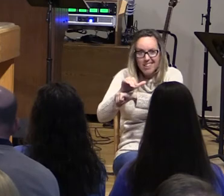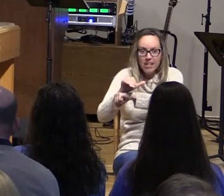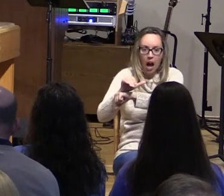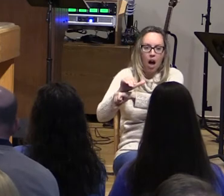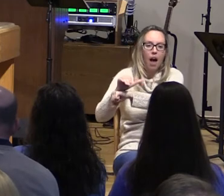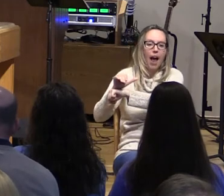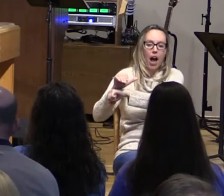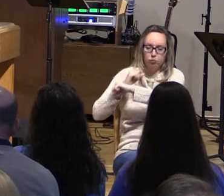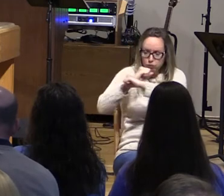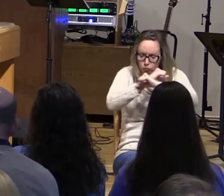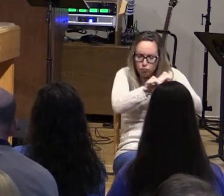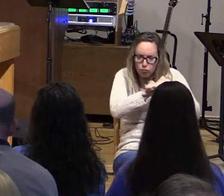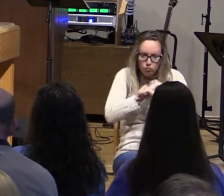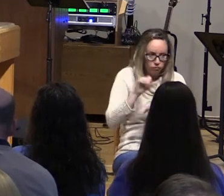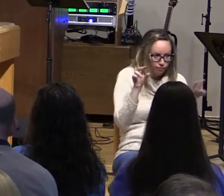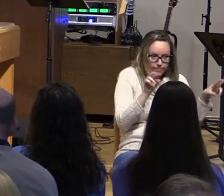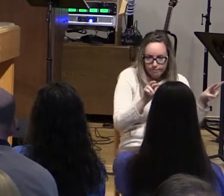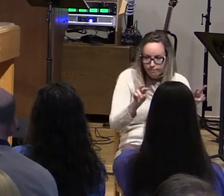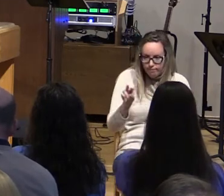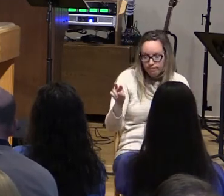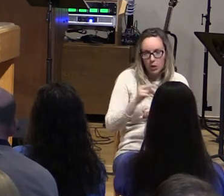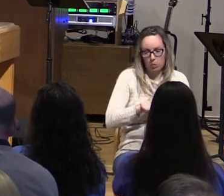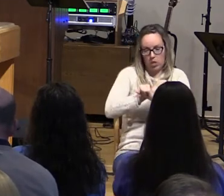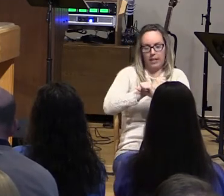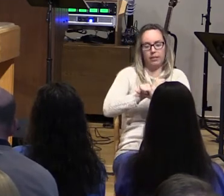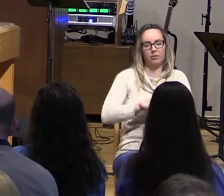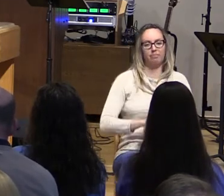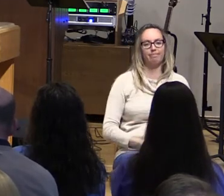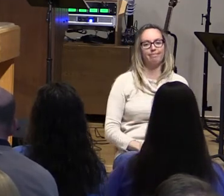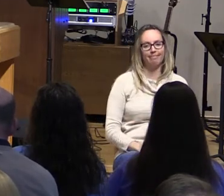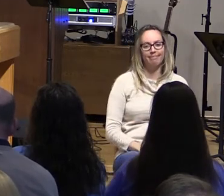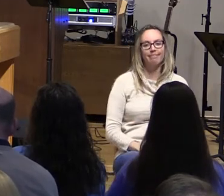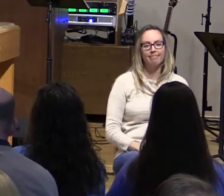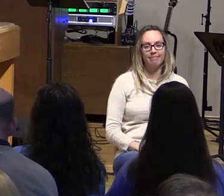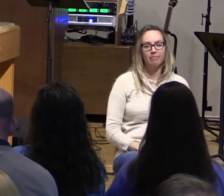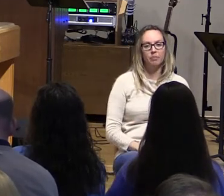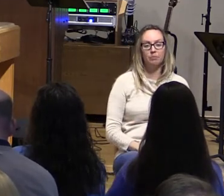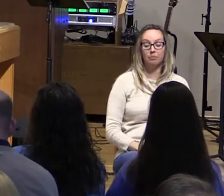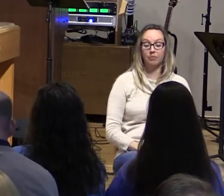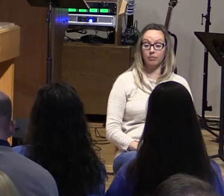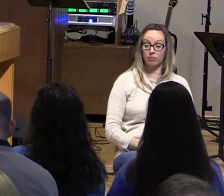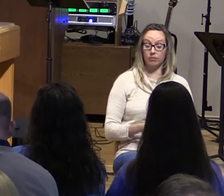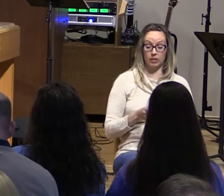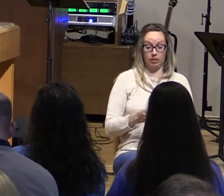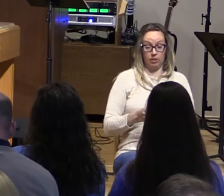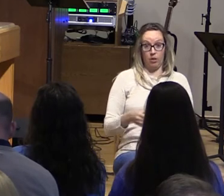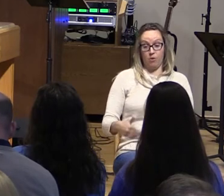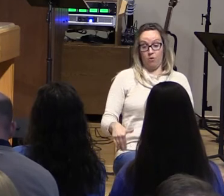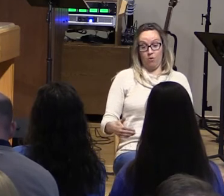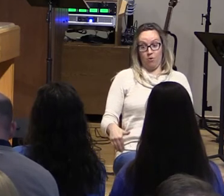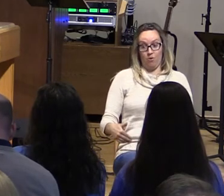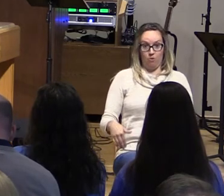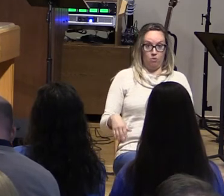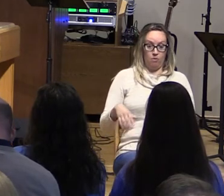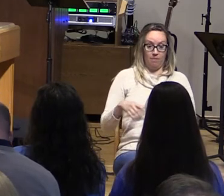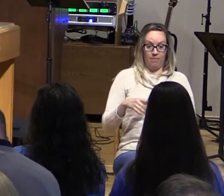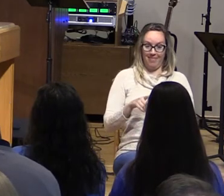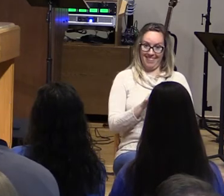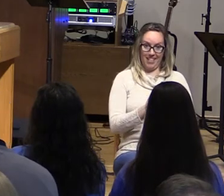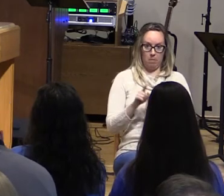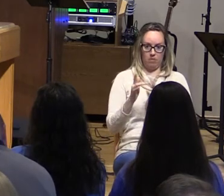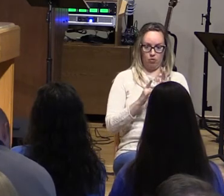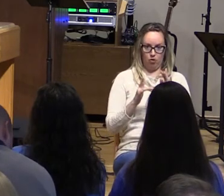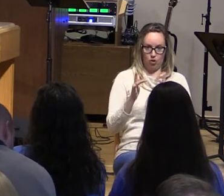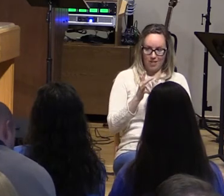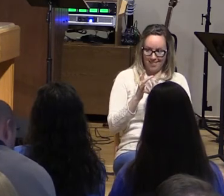comes, that he stays watch and he protects his sheep. And it's this amazing, beautiful imagery that Jesus is saying